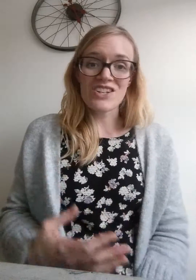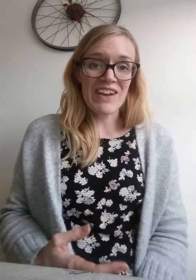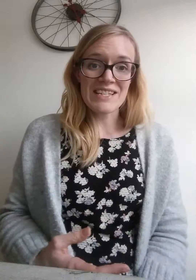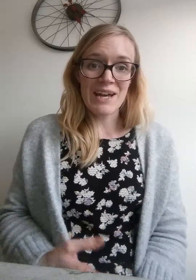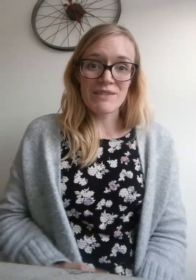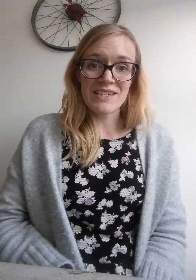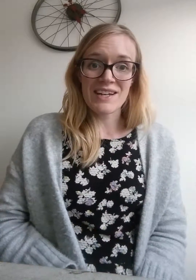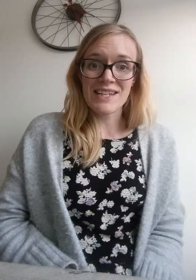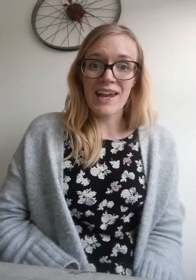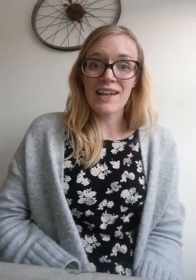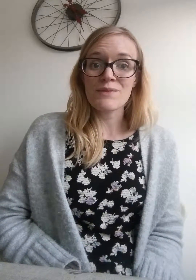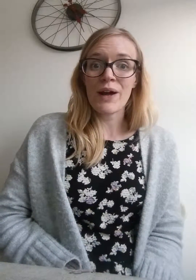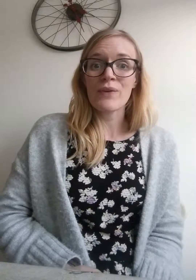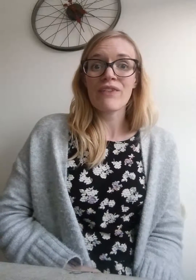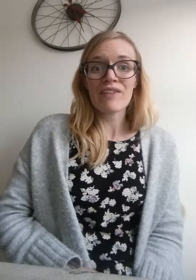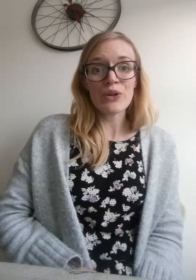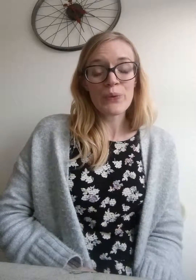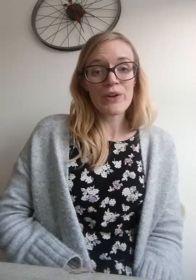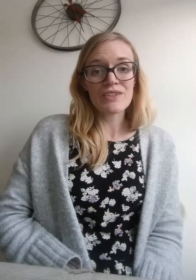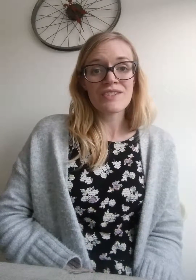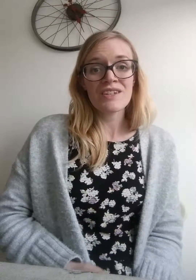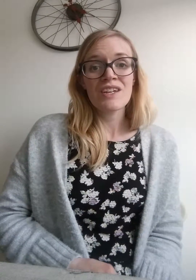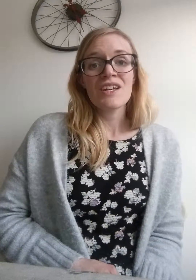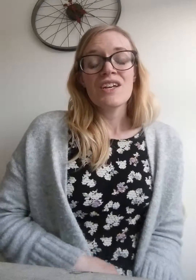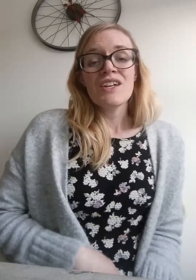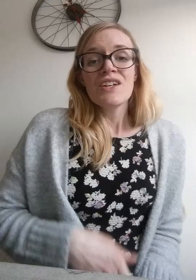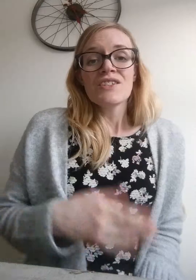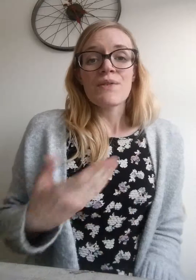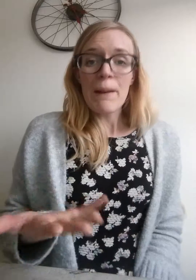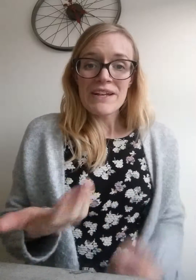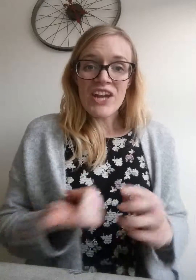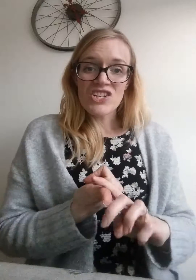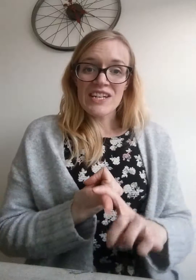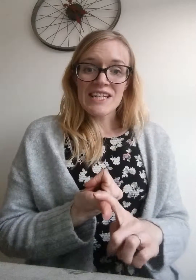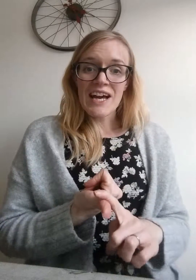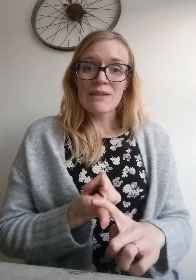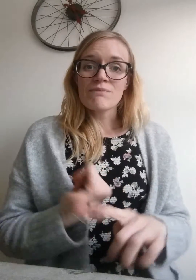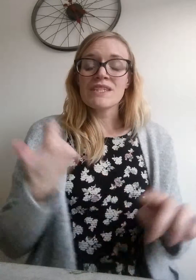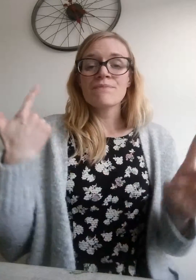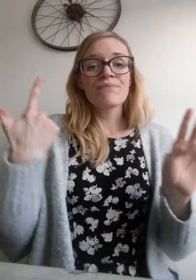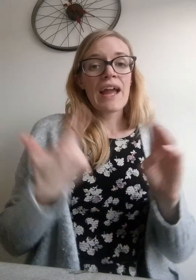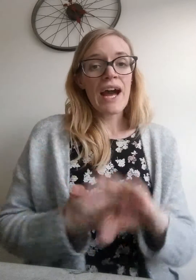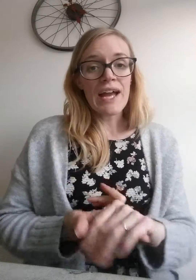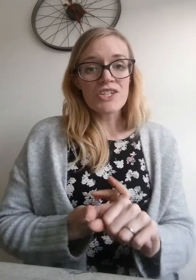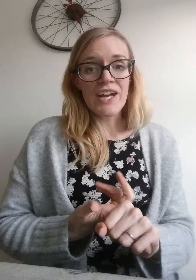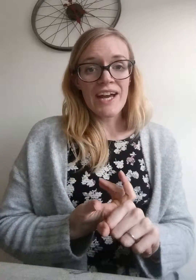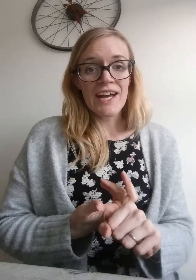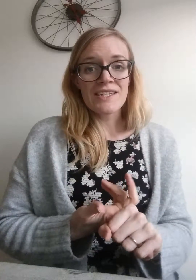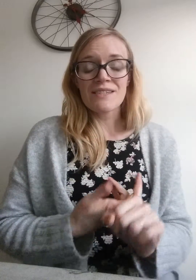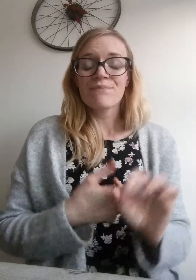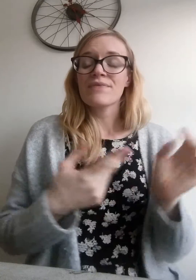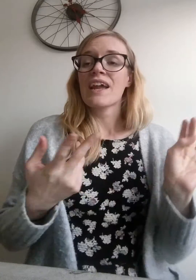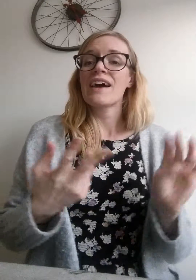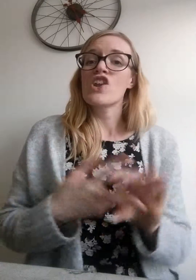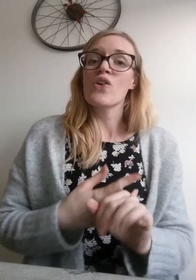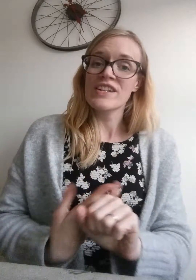great time to start signing as well with very young ones. So nappy changing times, high chairs. Another